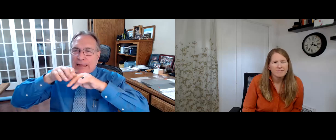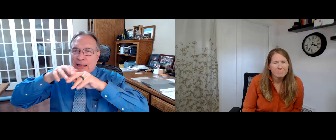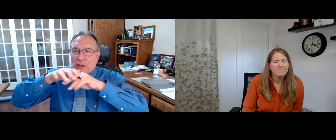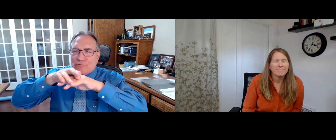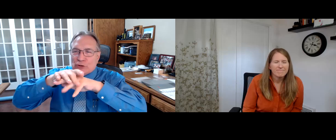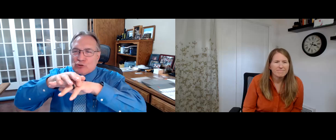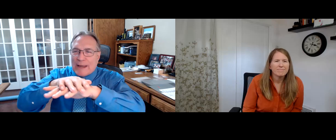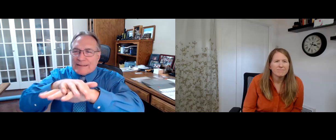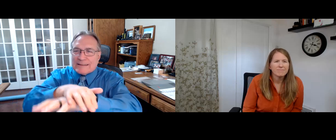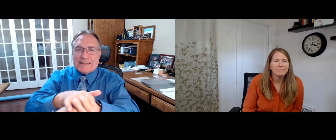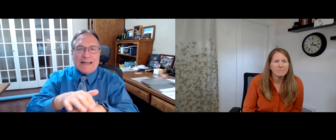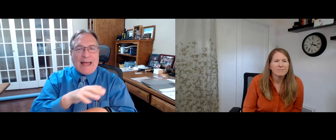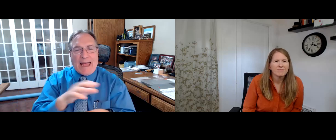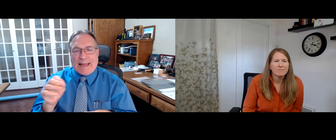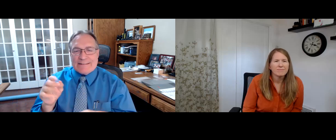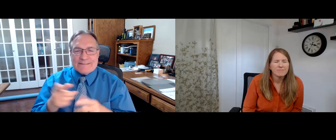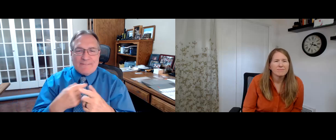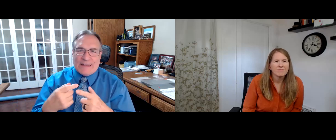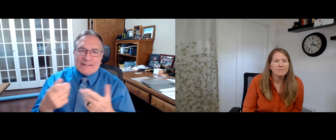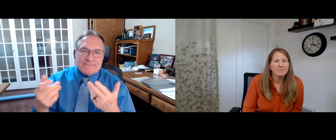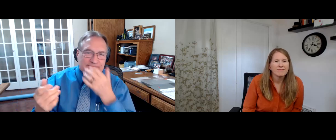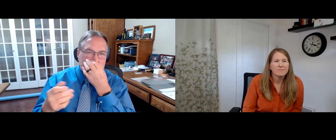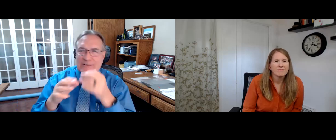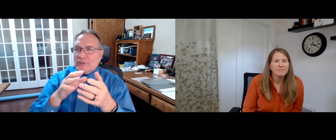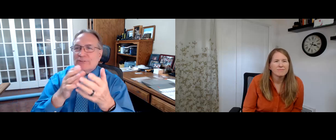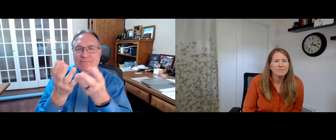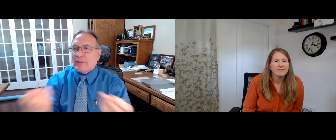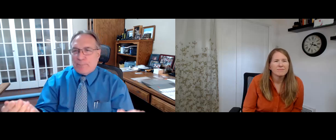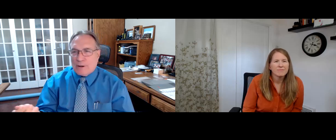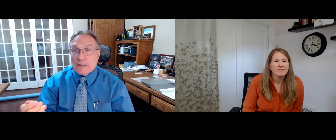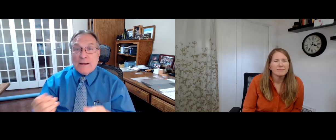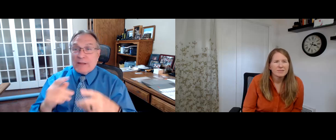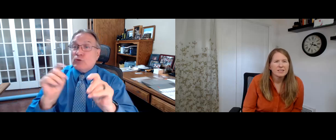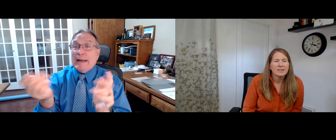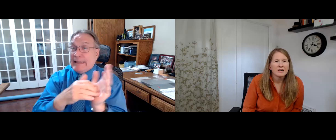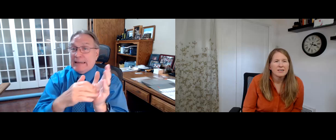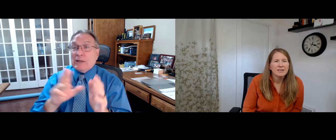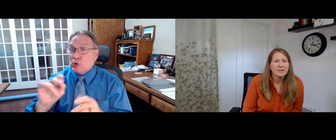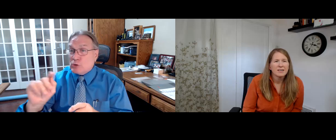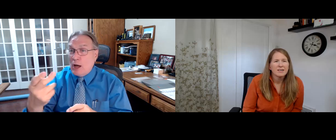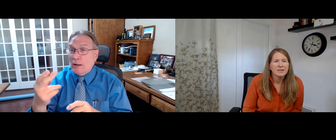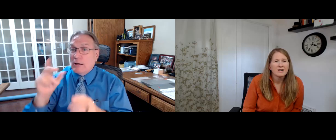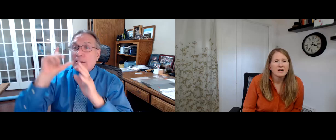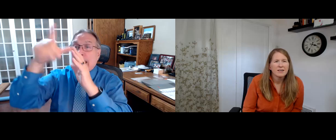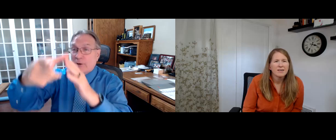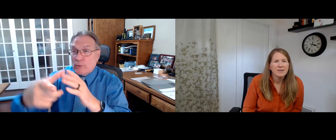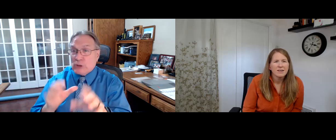like infiltrate, and then it just fell apart. They tried again in Utah later in the